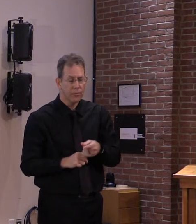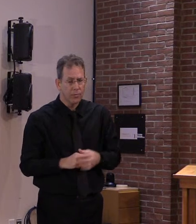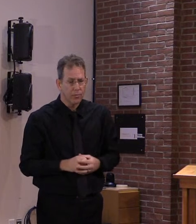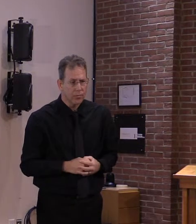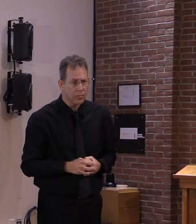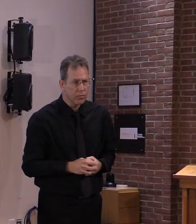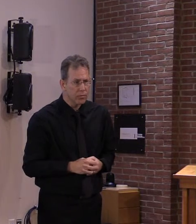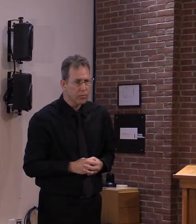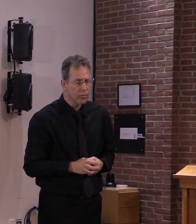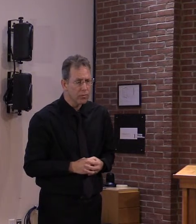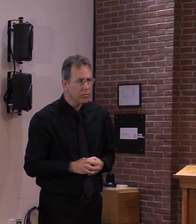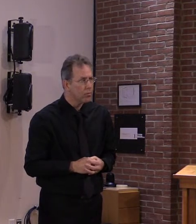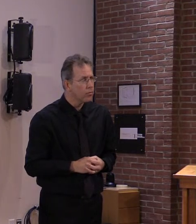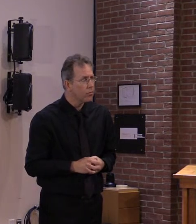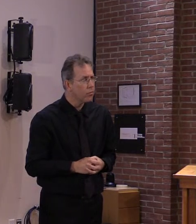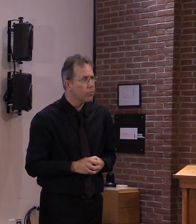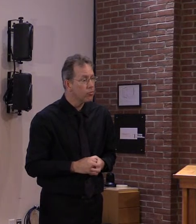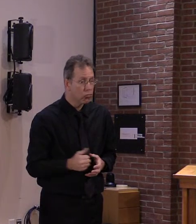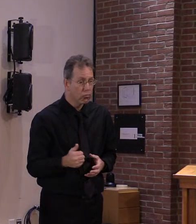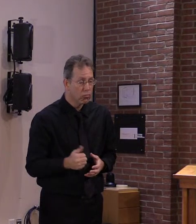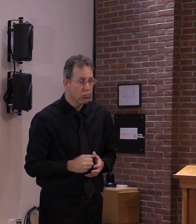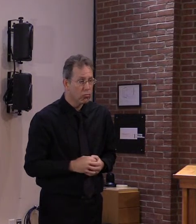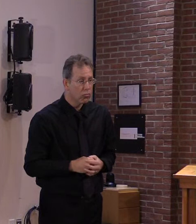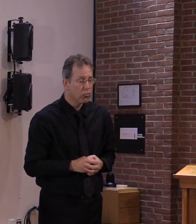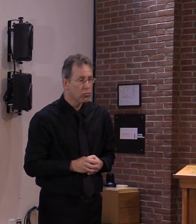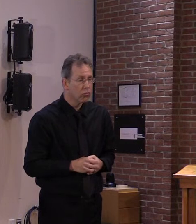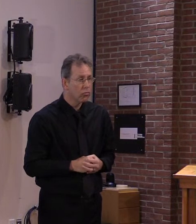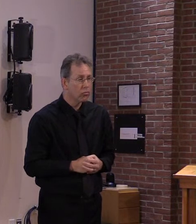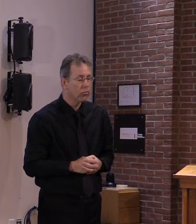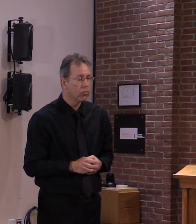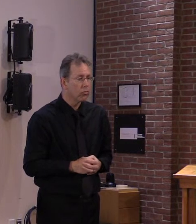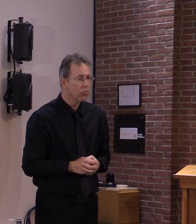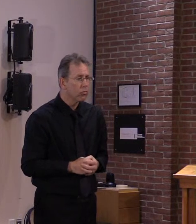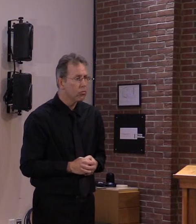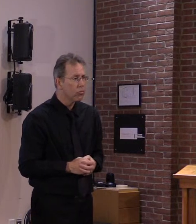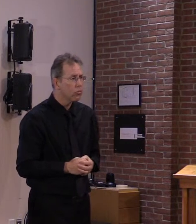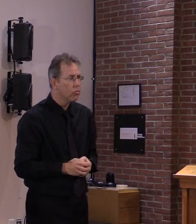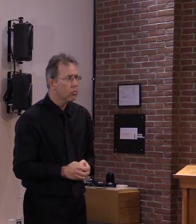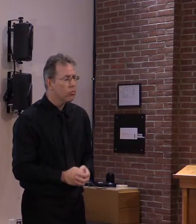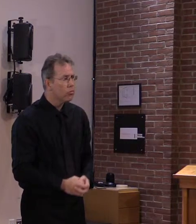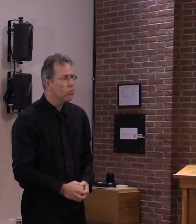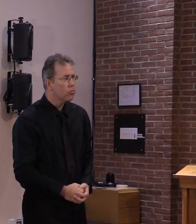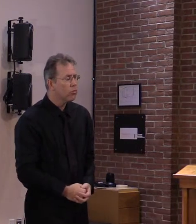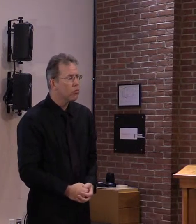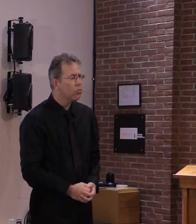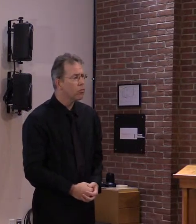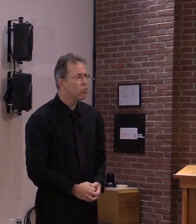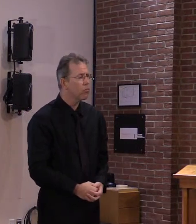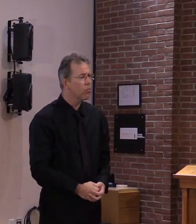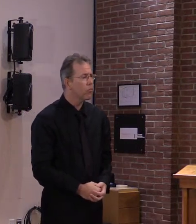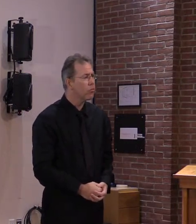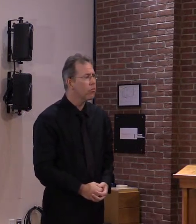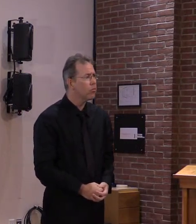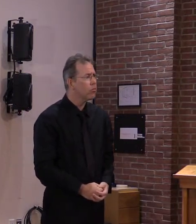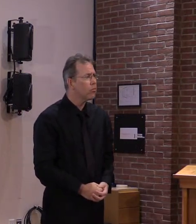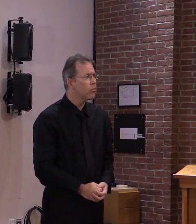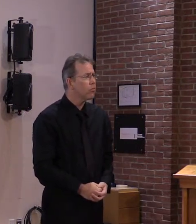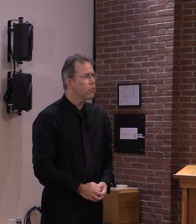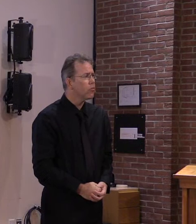you just reiterate for people what the visitation policy is at the moment for long-term care facilities? Like, are there any facilities that are actually